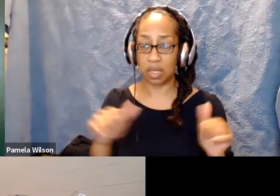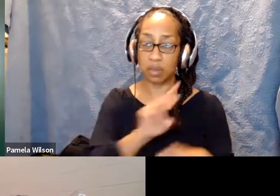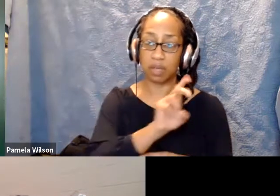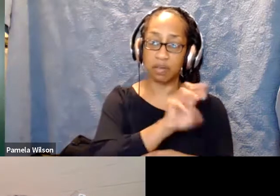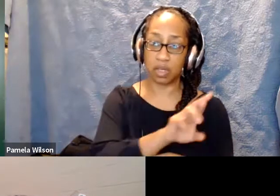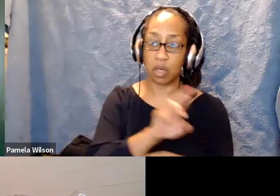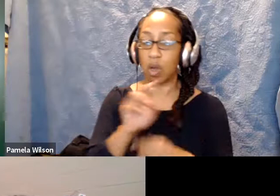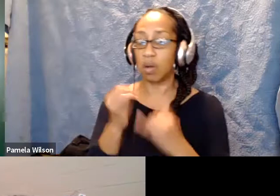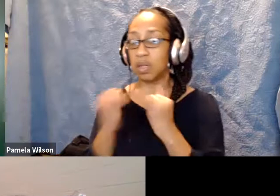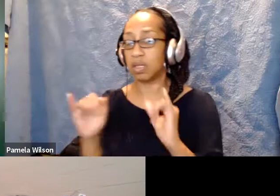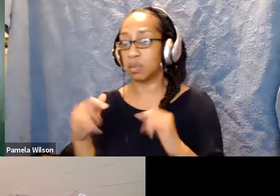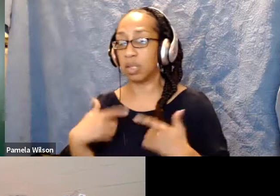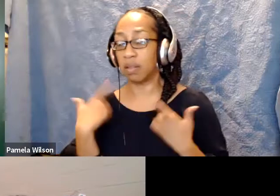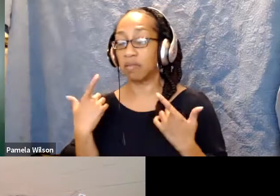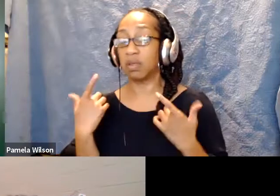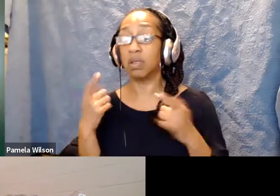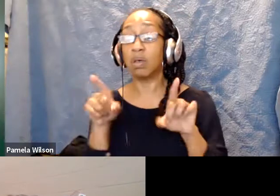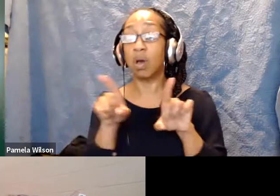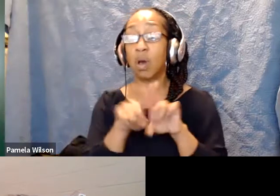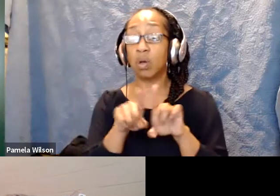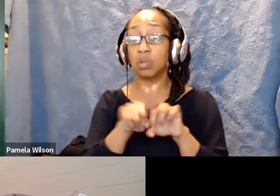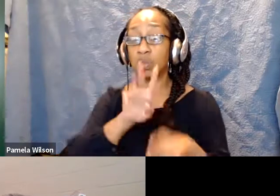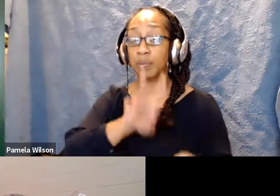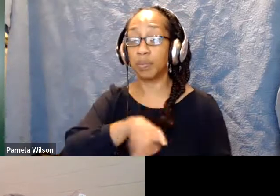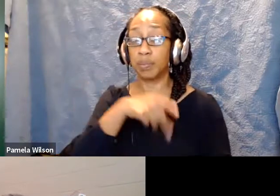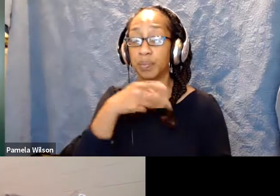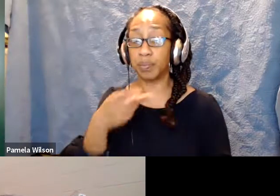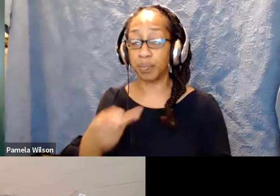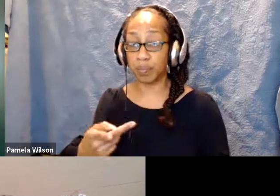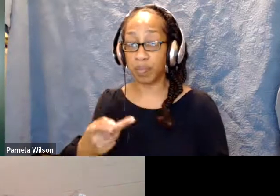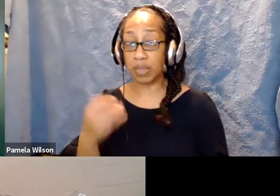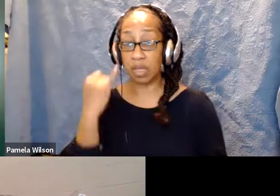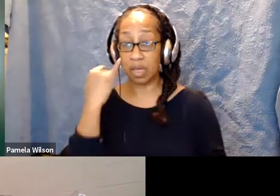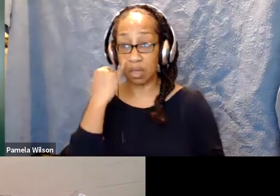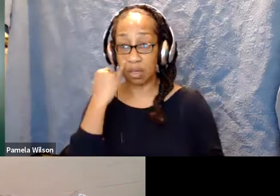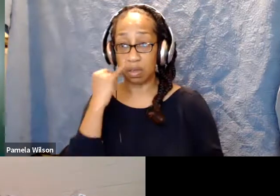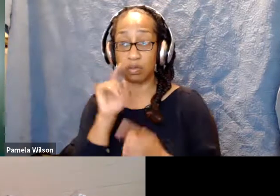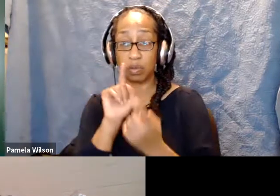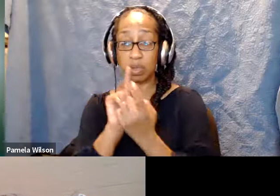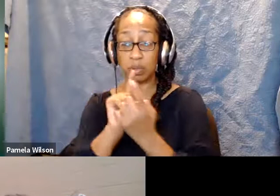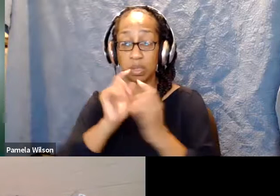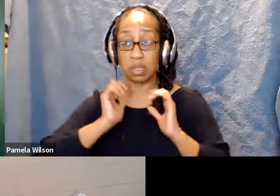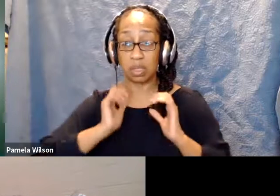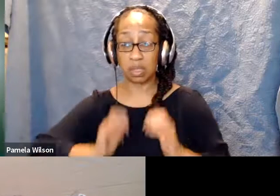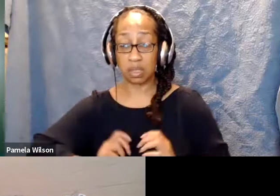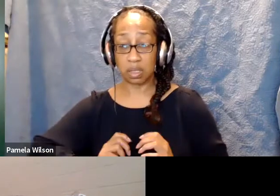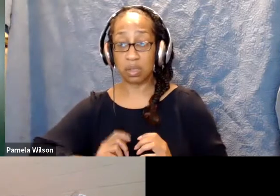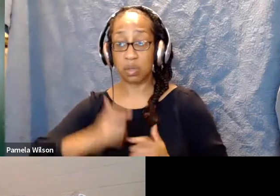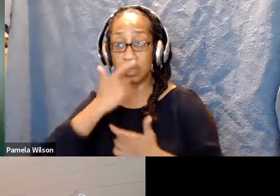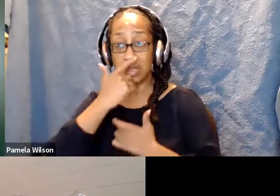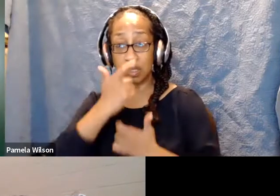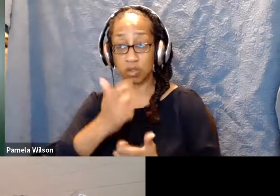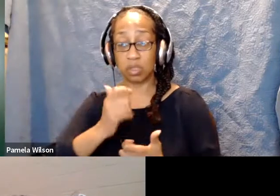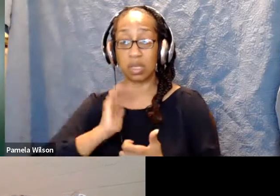on the flip side of that, we also will refer to them if we come across a consumer who is interested in our